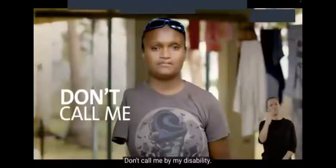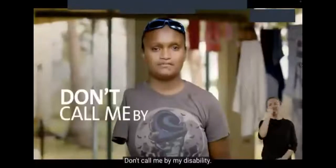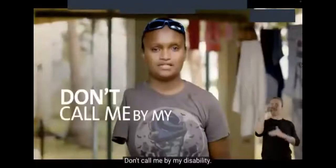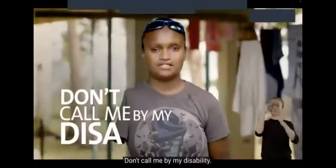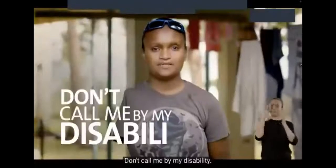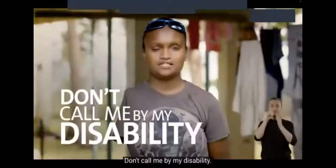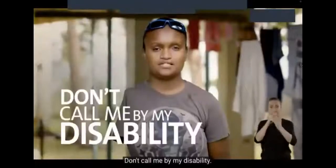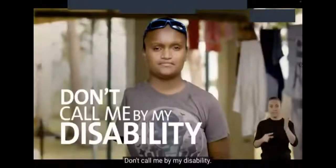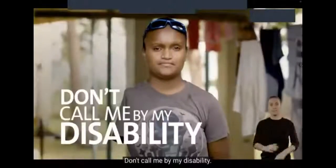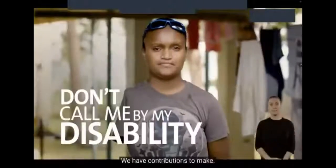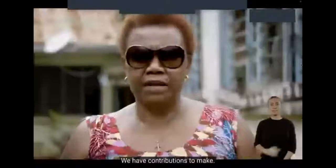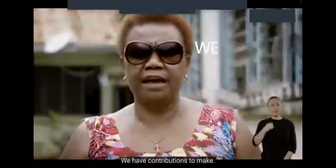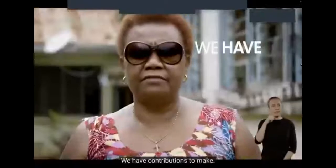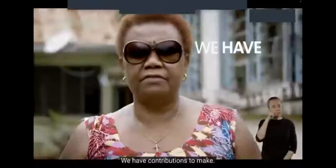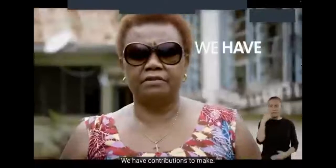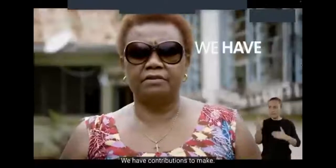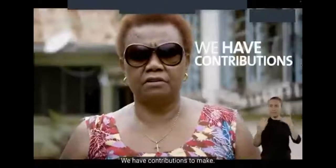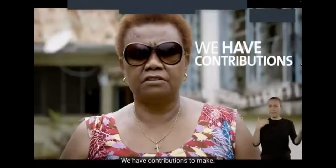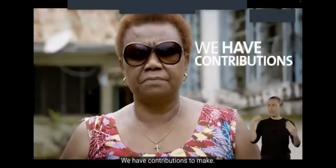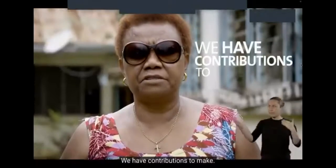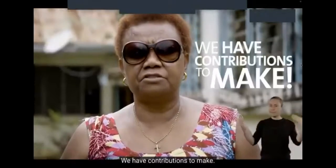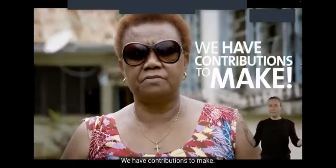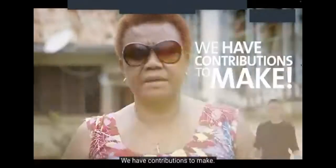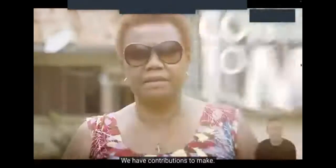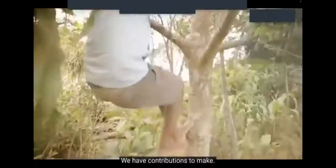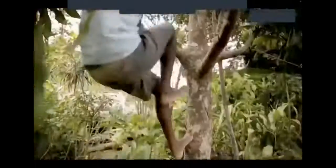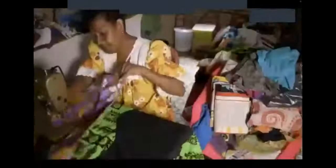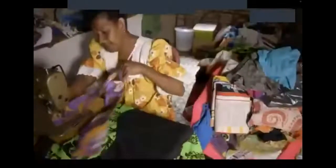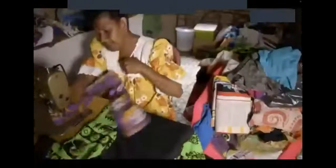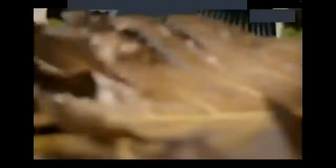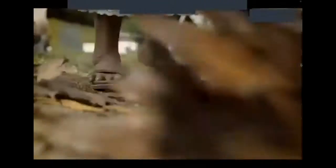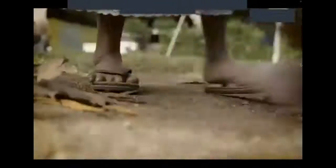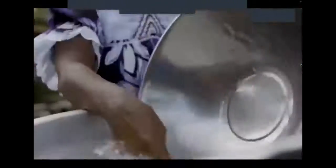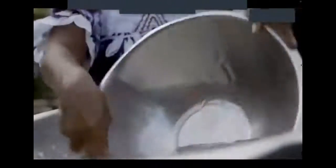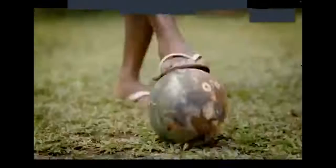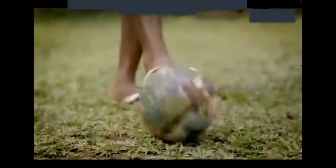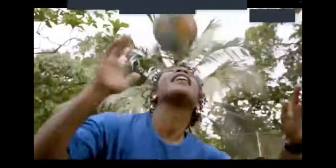Don't call me by my disability. We have contributions to make.